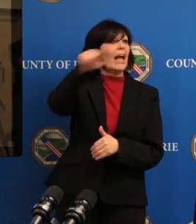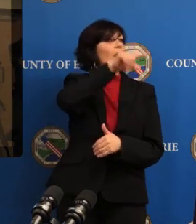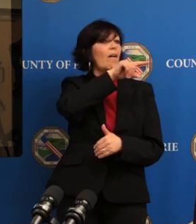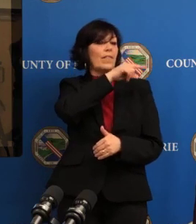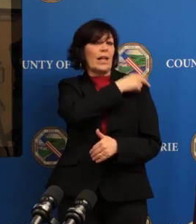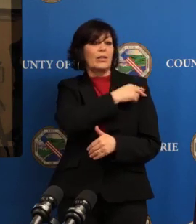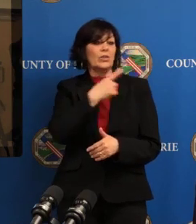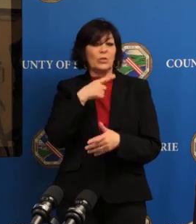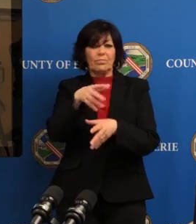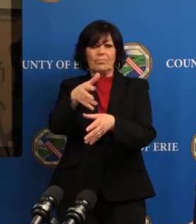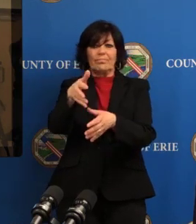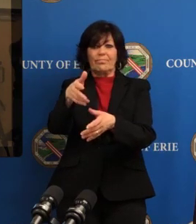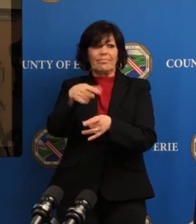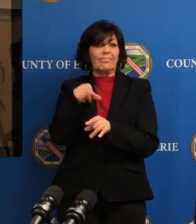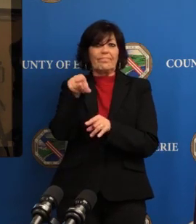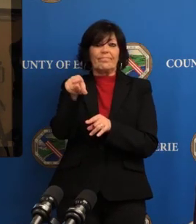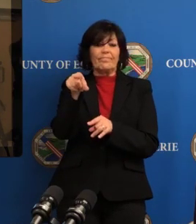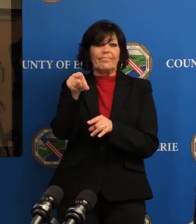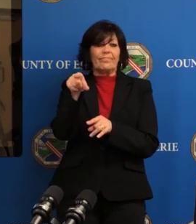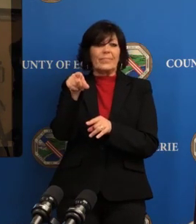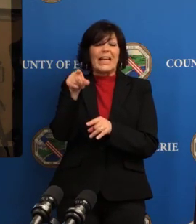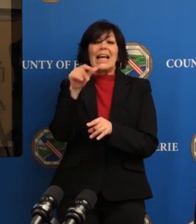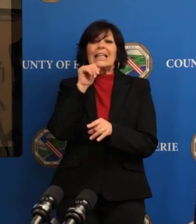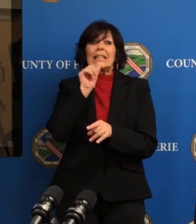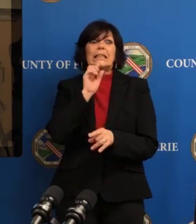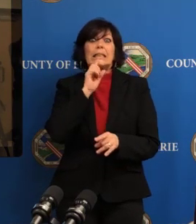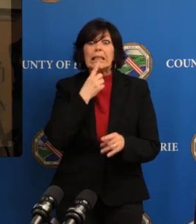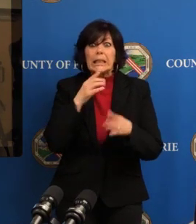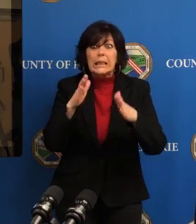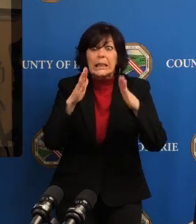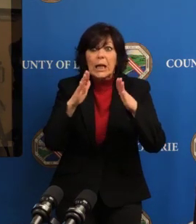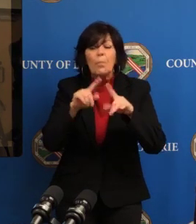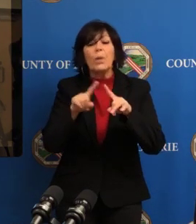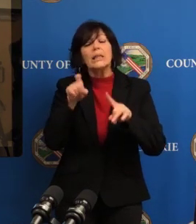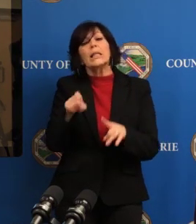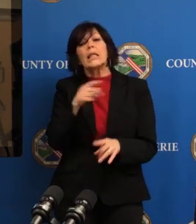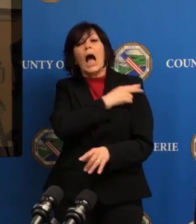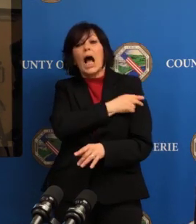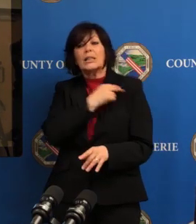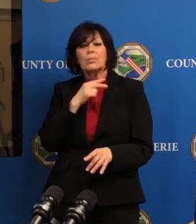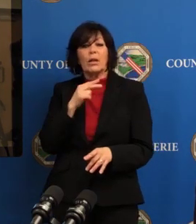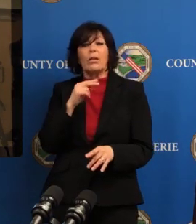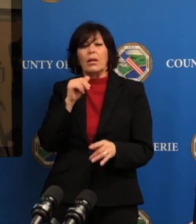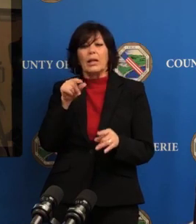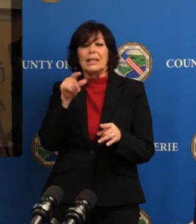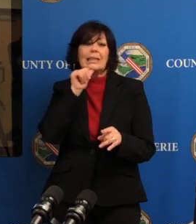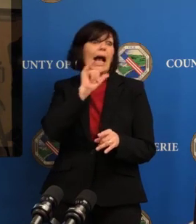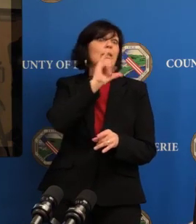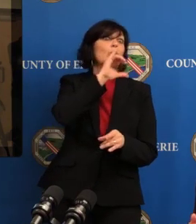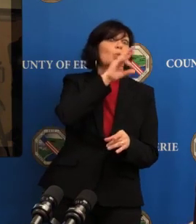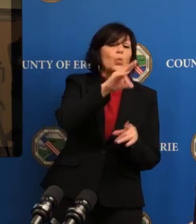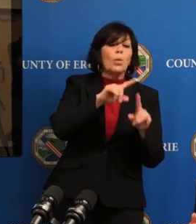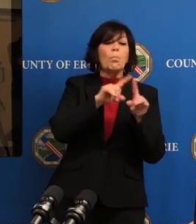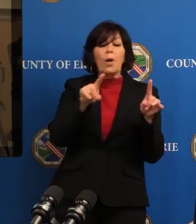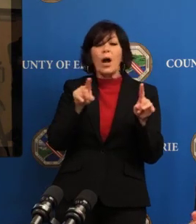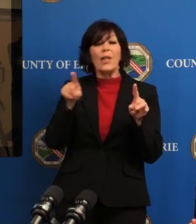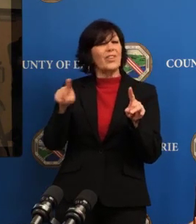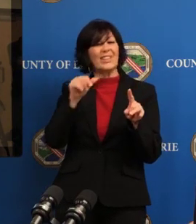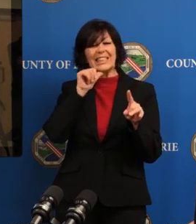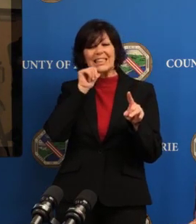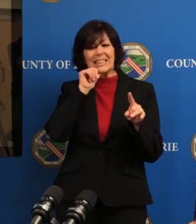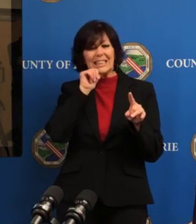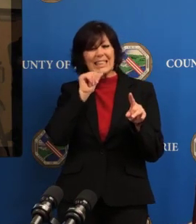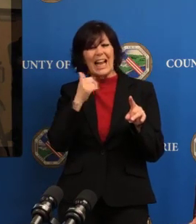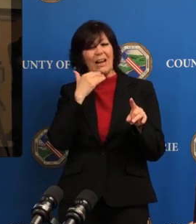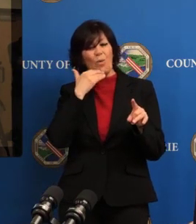receive them for people who need lower acuity care and still need to be hospitalized. They're quite not well enough to go home. They're not sick enough